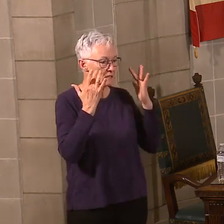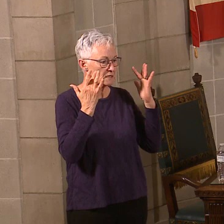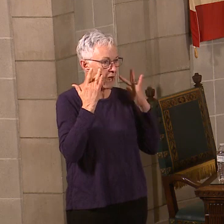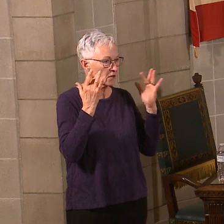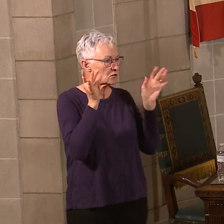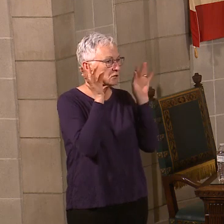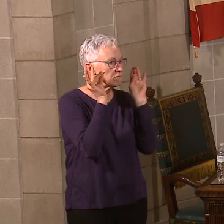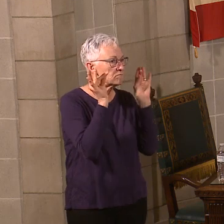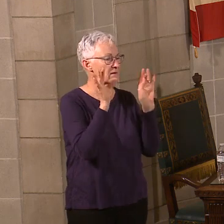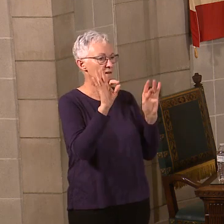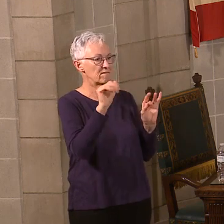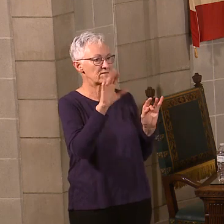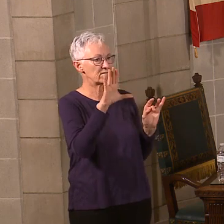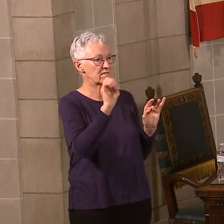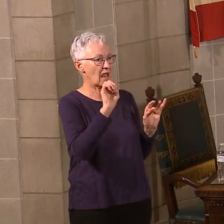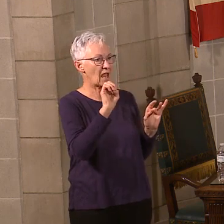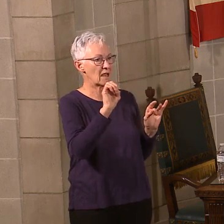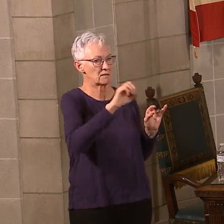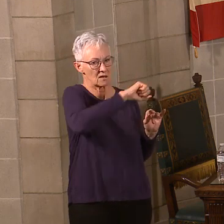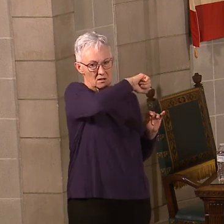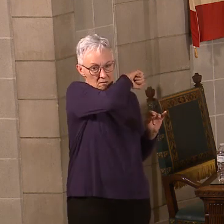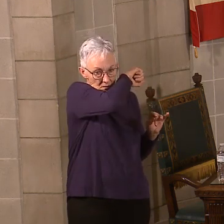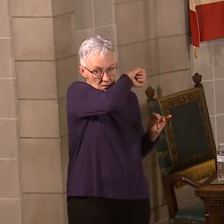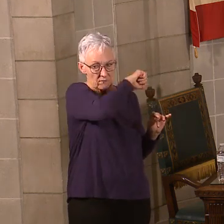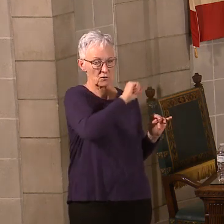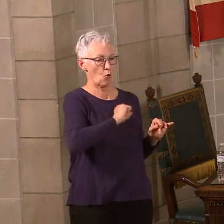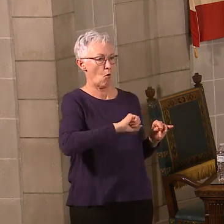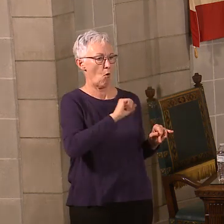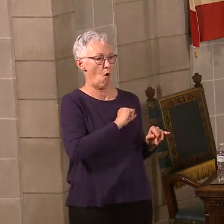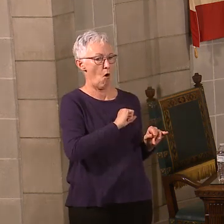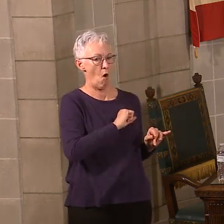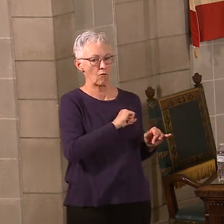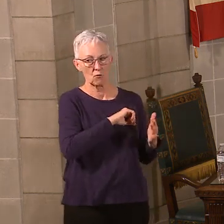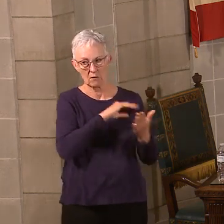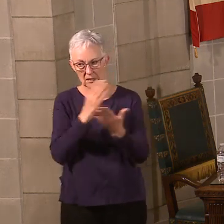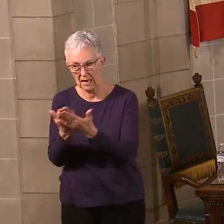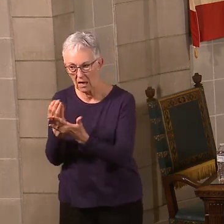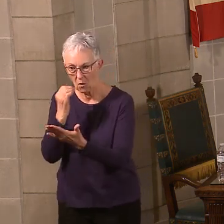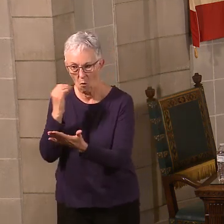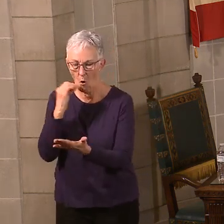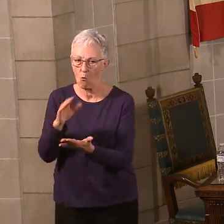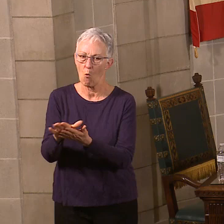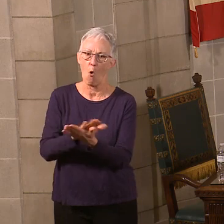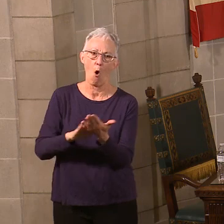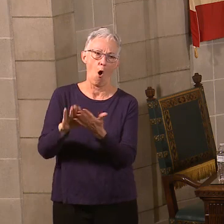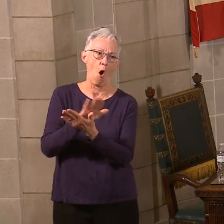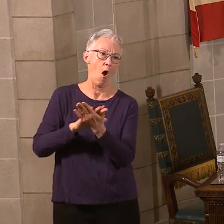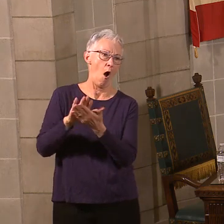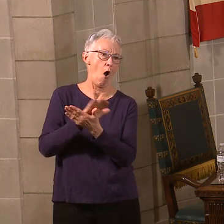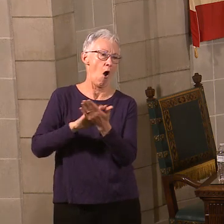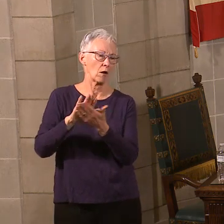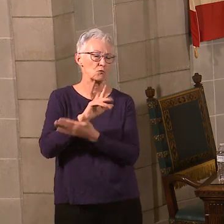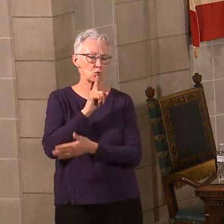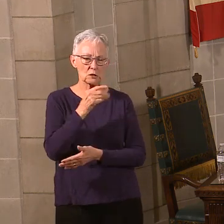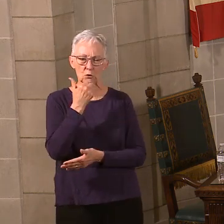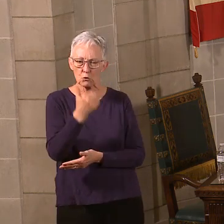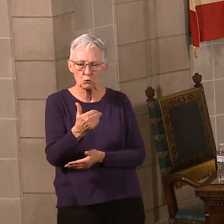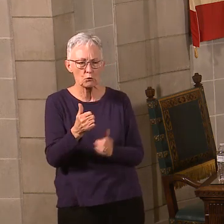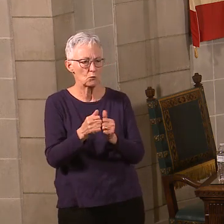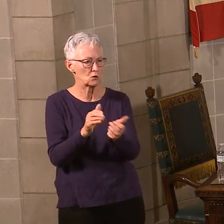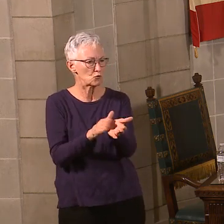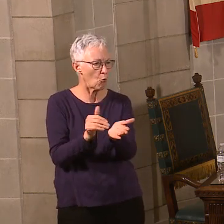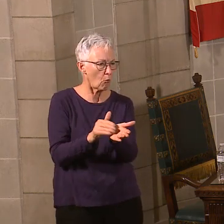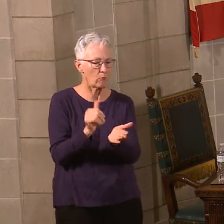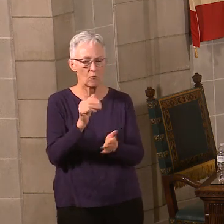your mouth when you cough. Make sure that when you go home, you wash your hands really good with soap and water for 20 seconds. I mean, all the common